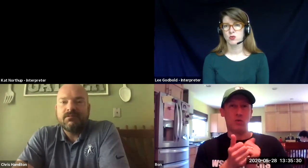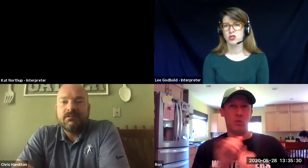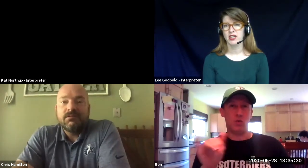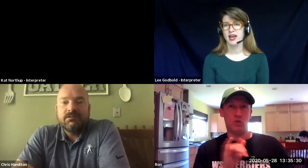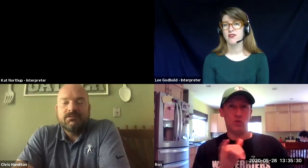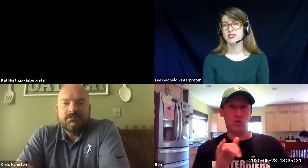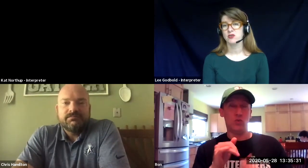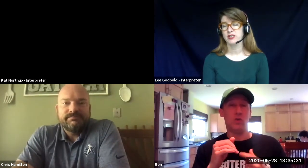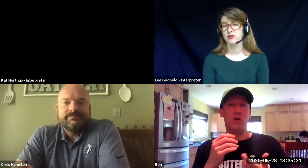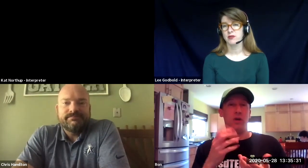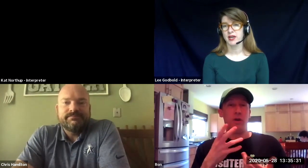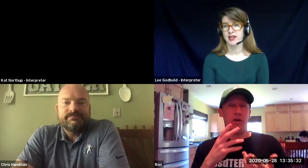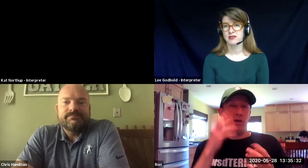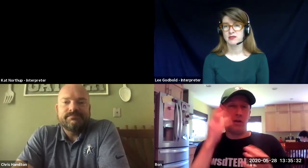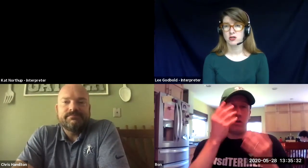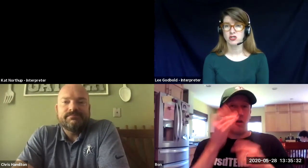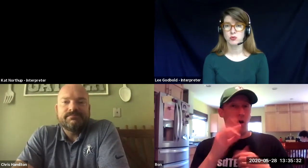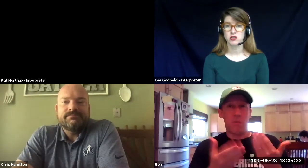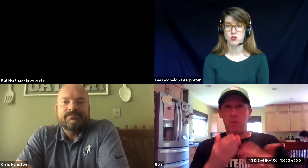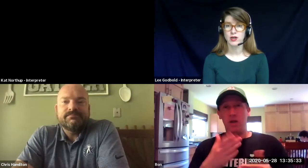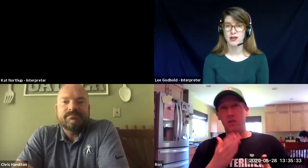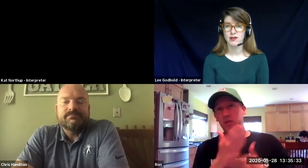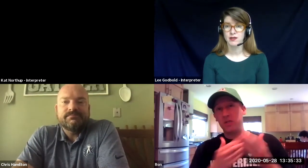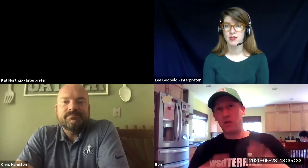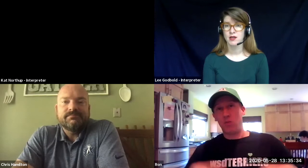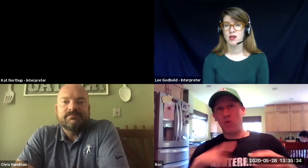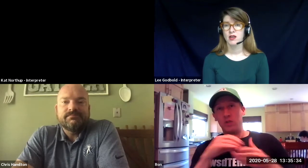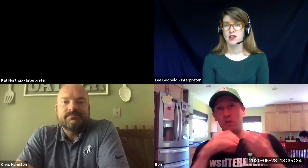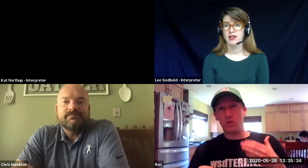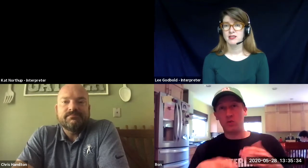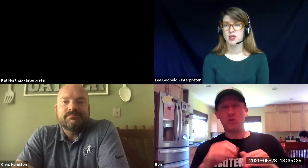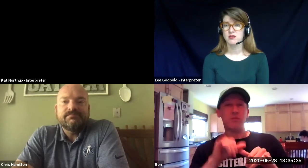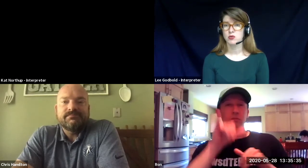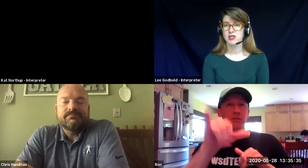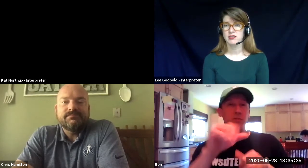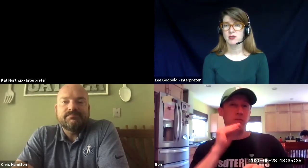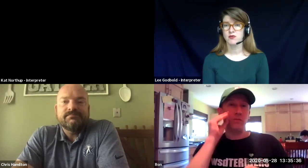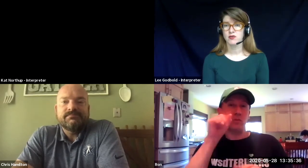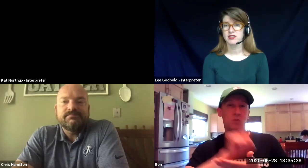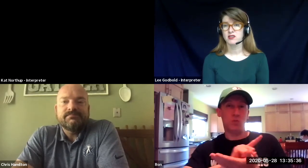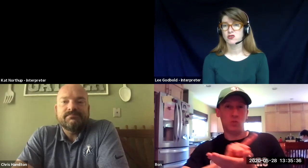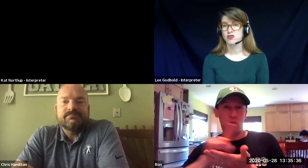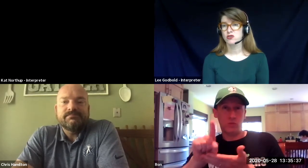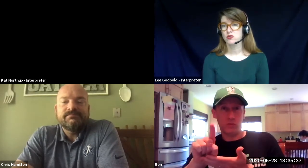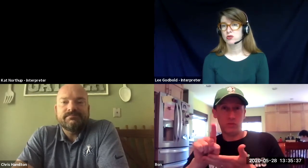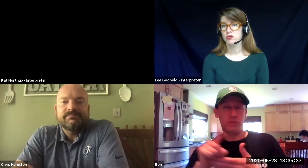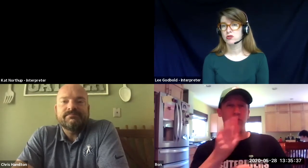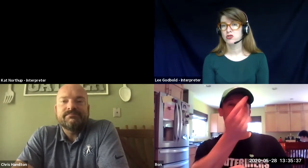we're looking at how that's going to impact our sports as well. It's possible that some of our residential students will choose